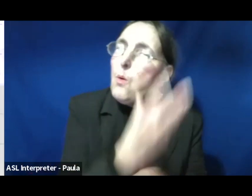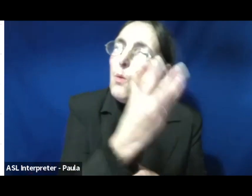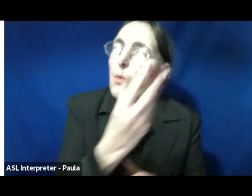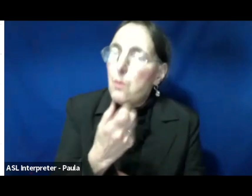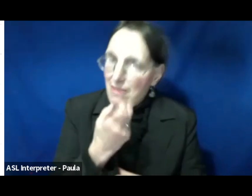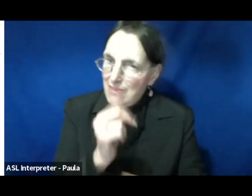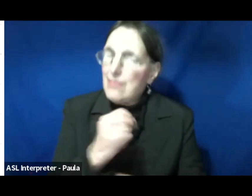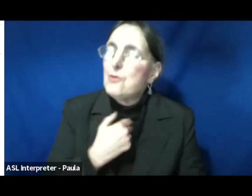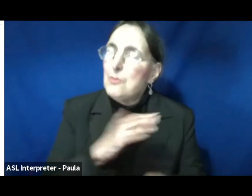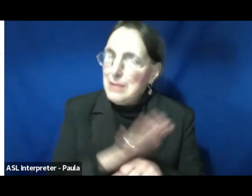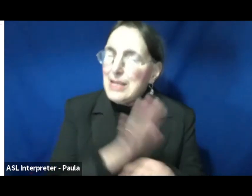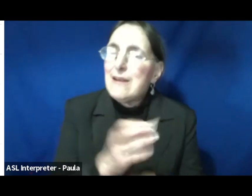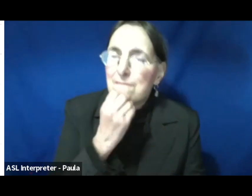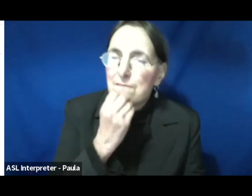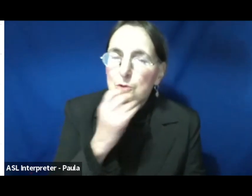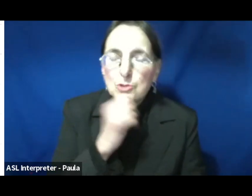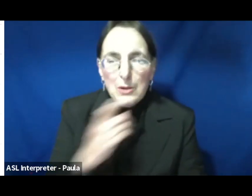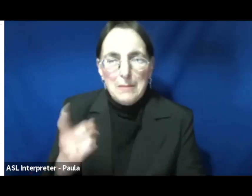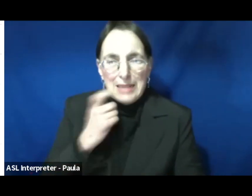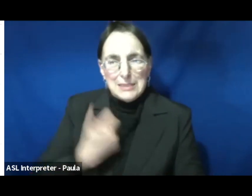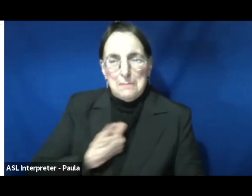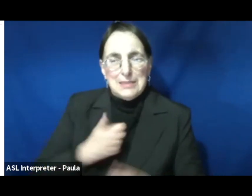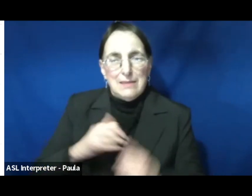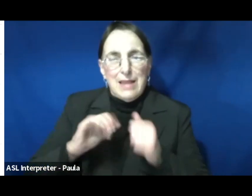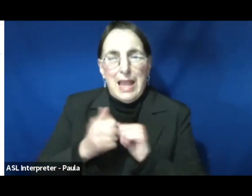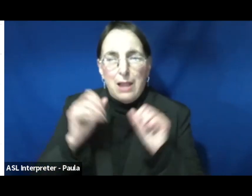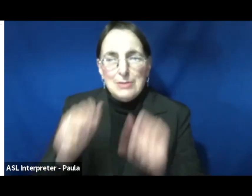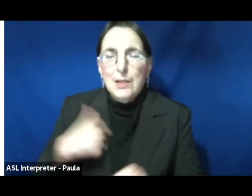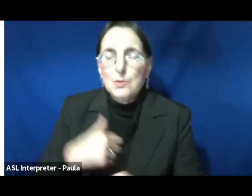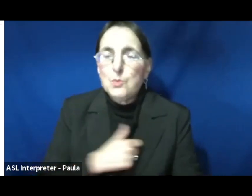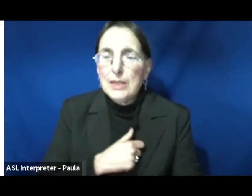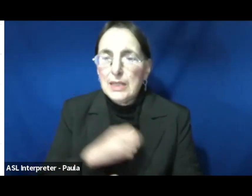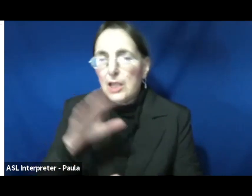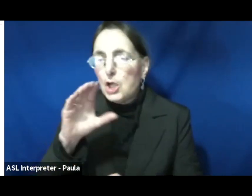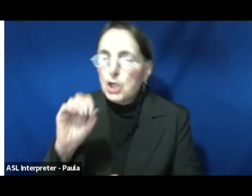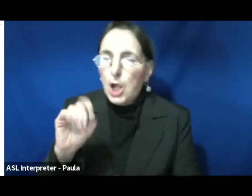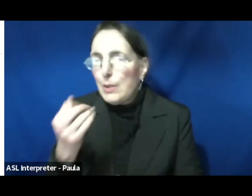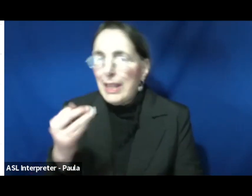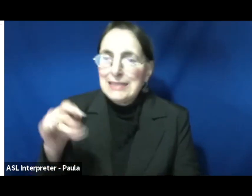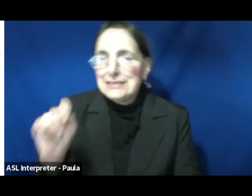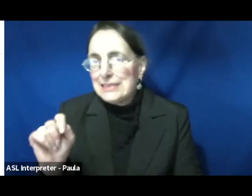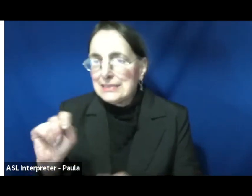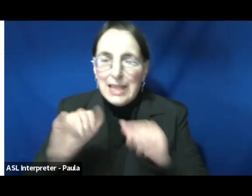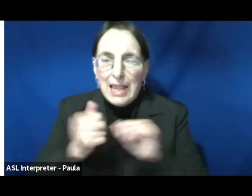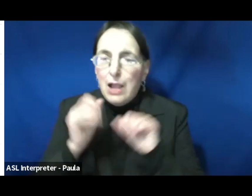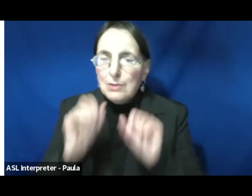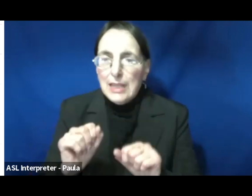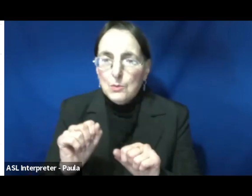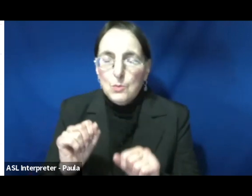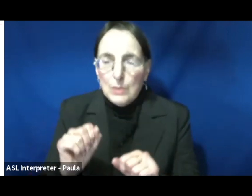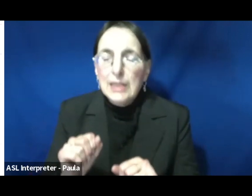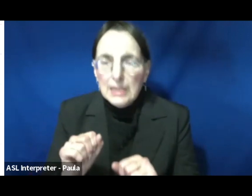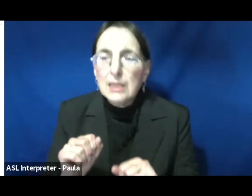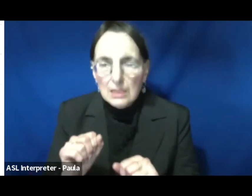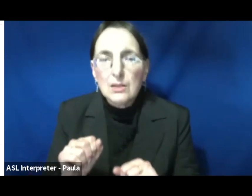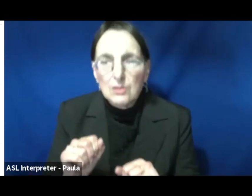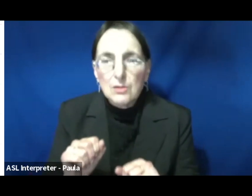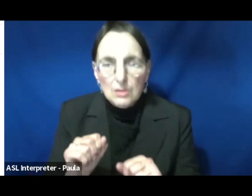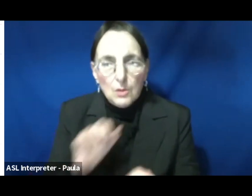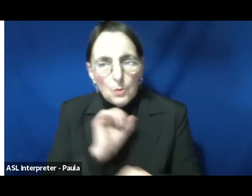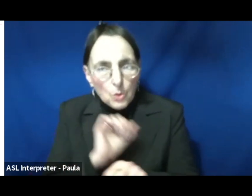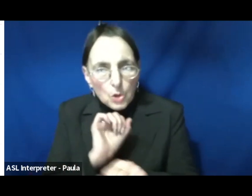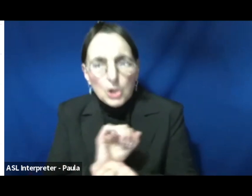So I'm asking myself, how can we coexist with indigenous farmers who have not gone to formal